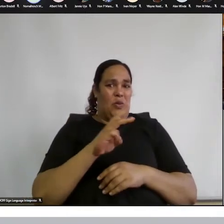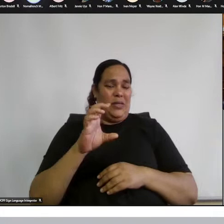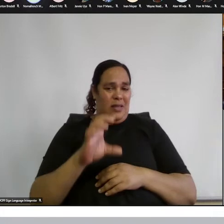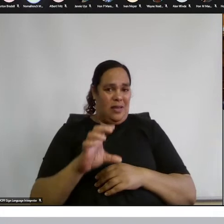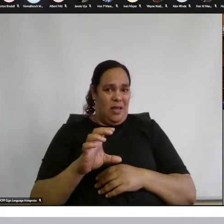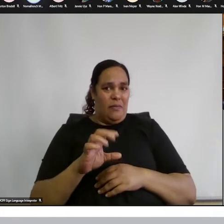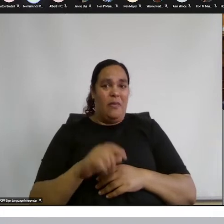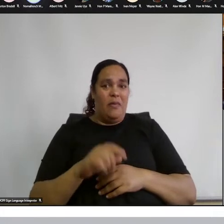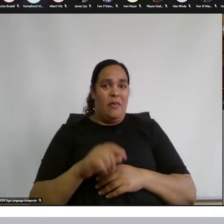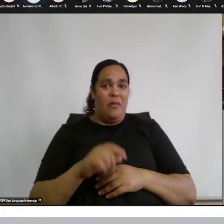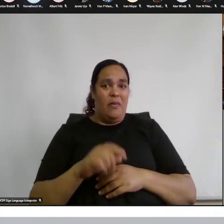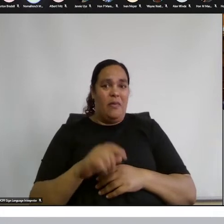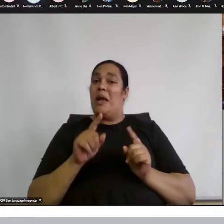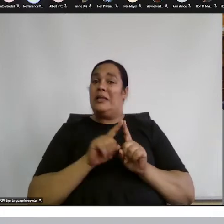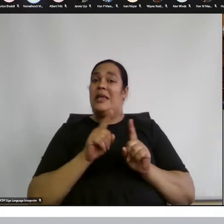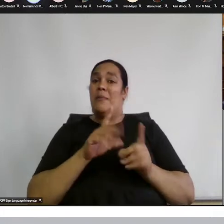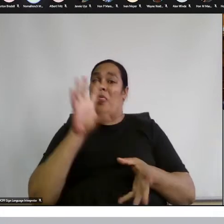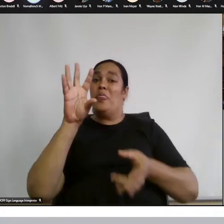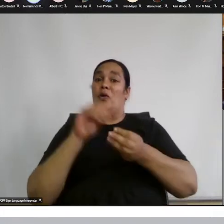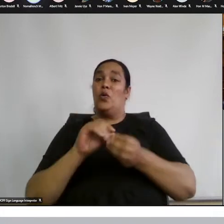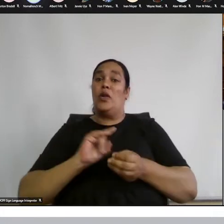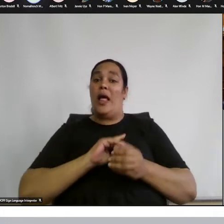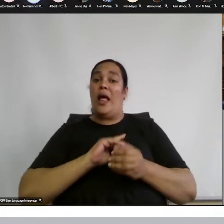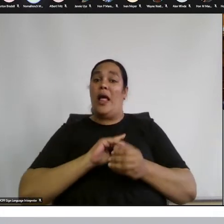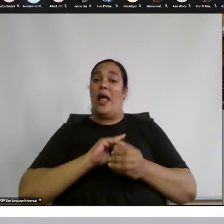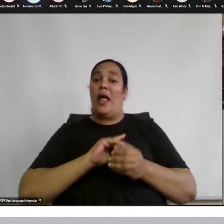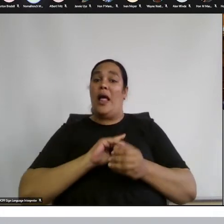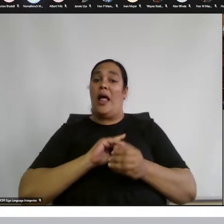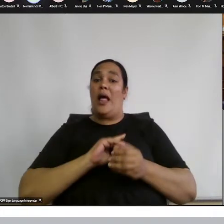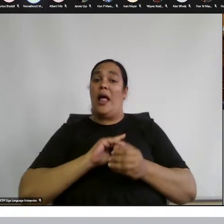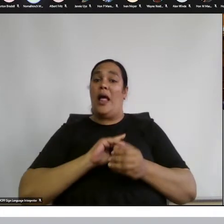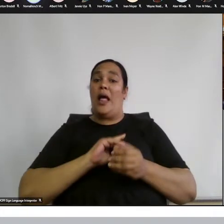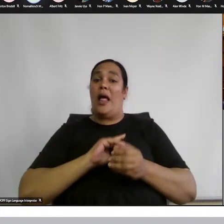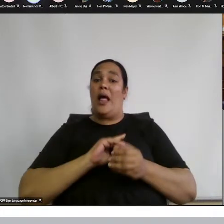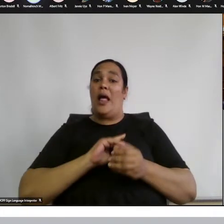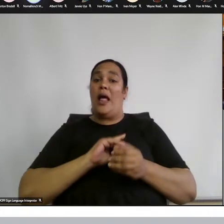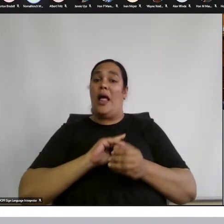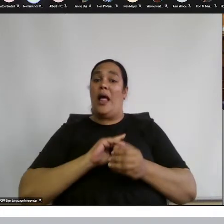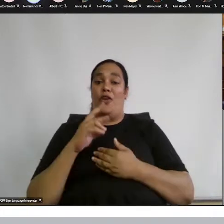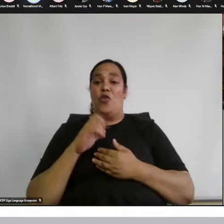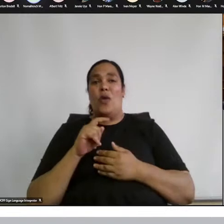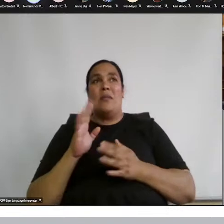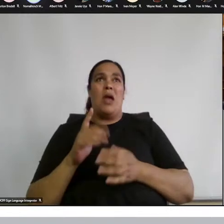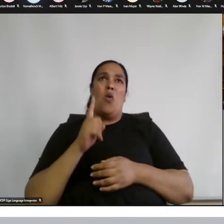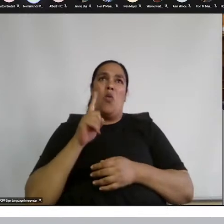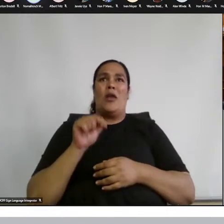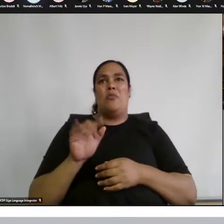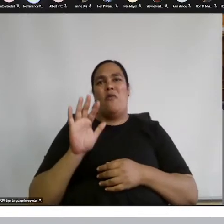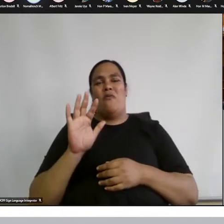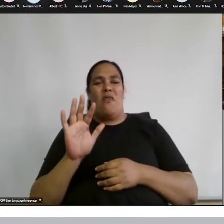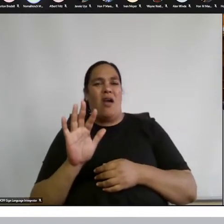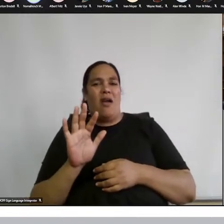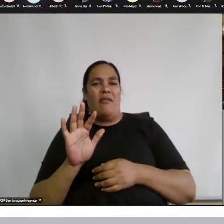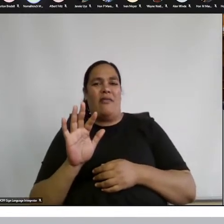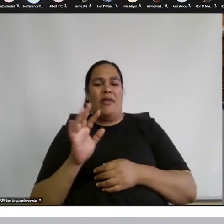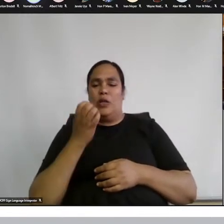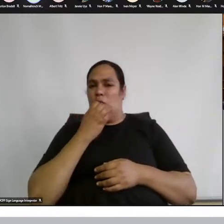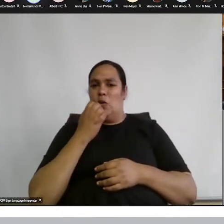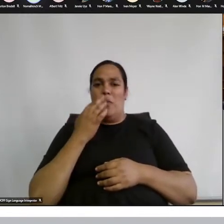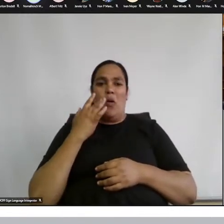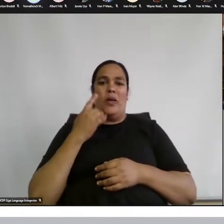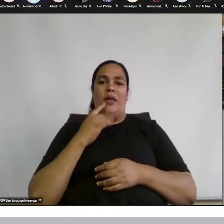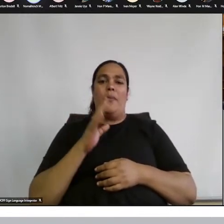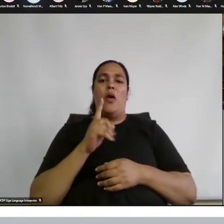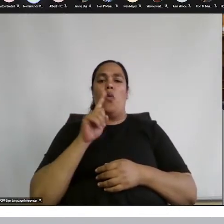Cape. In as much as that the total healthcare workers is about 192, which is only about 1.5, excuse me when I'm saying it's